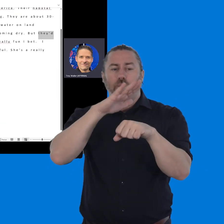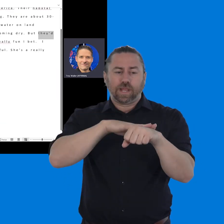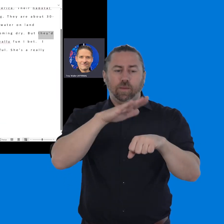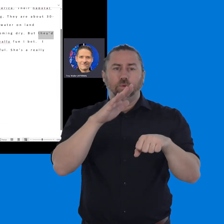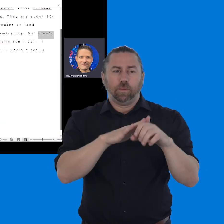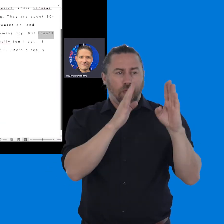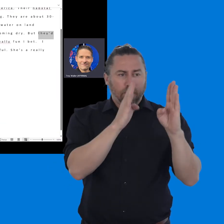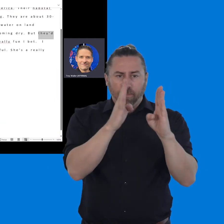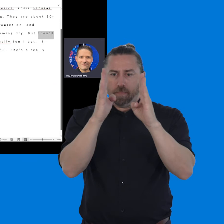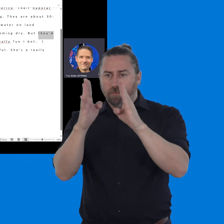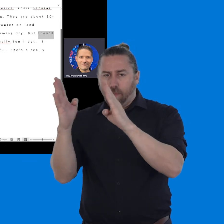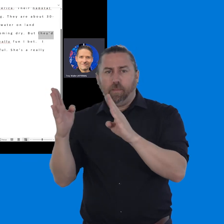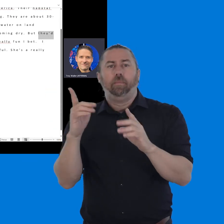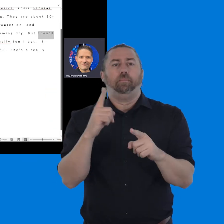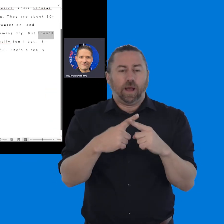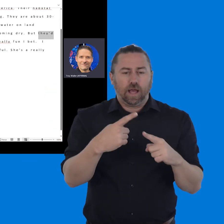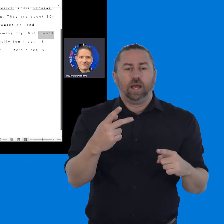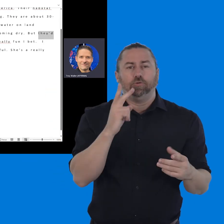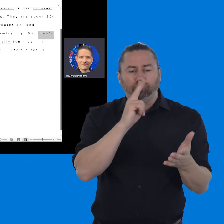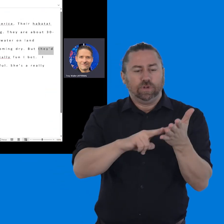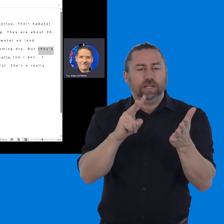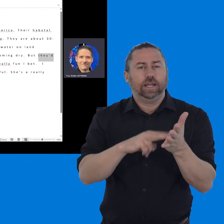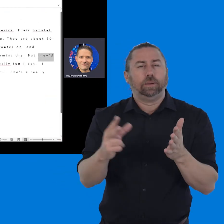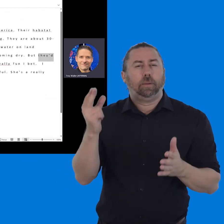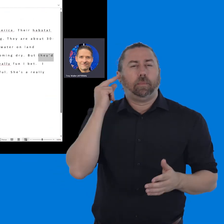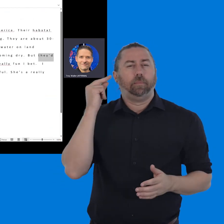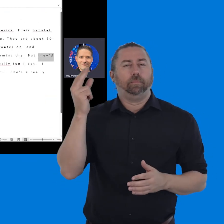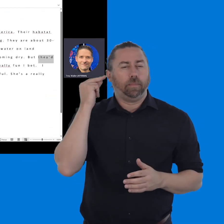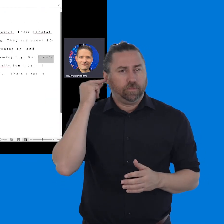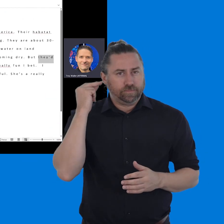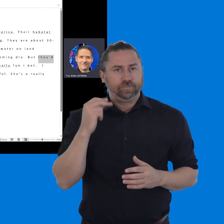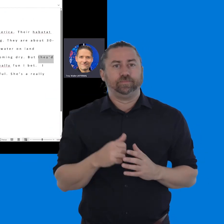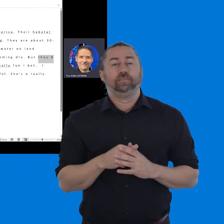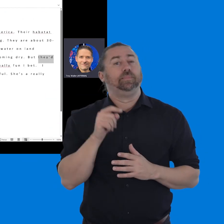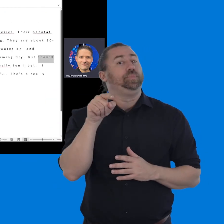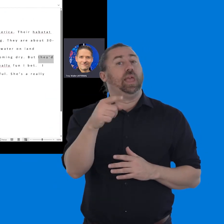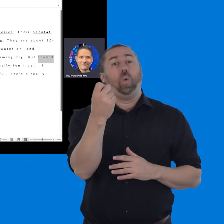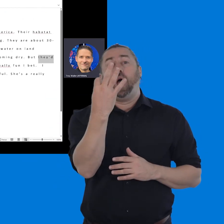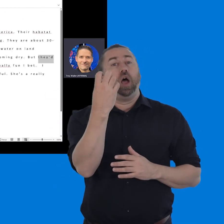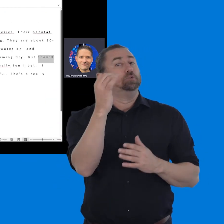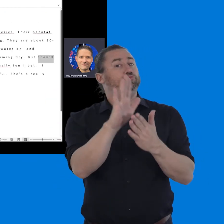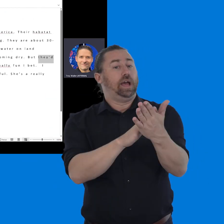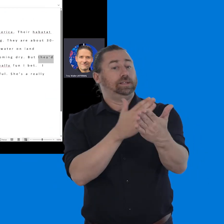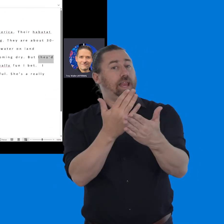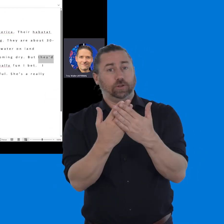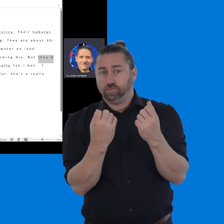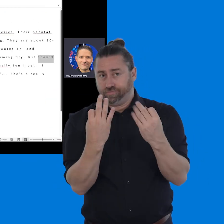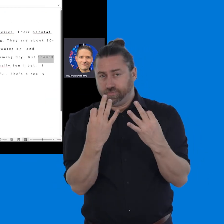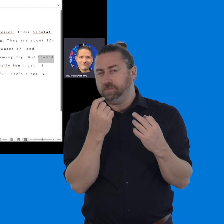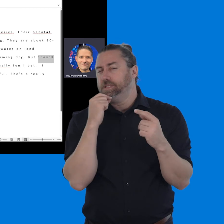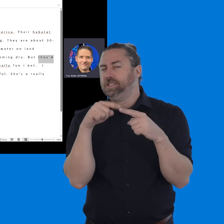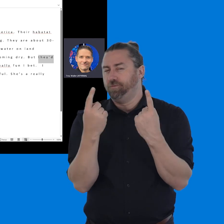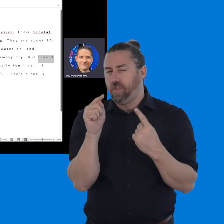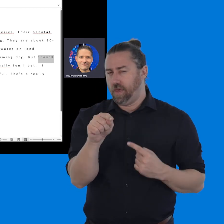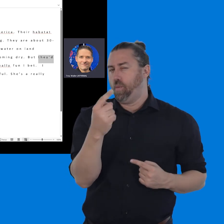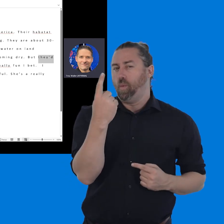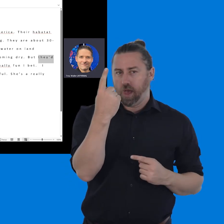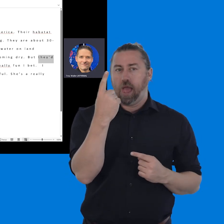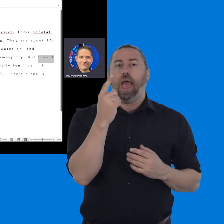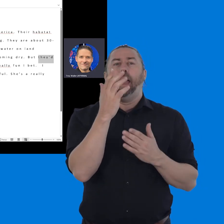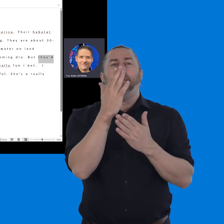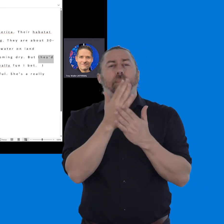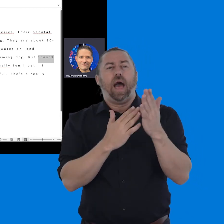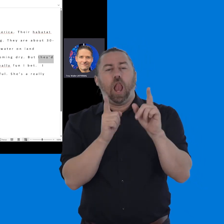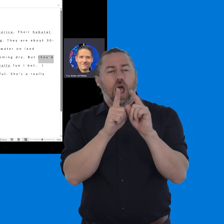ability to syllabify, and we've also got read aloud. But what makes this different, okay, there's no translation in there,